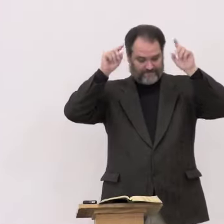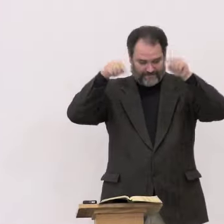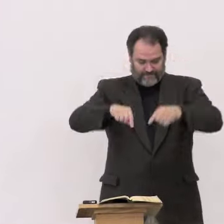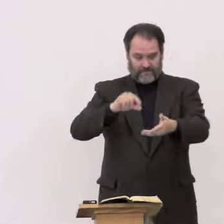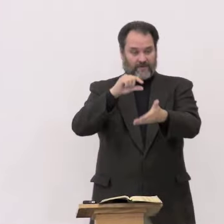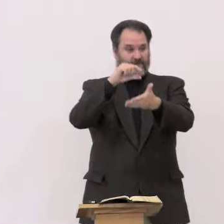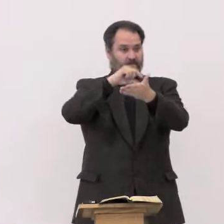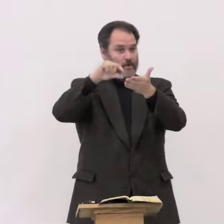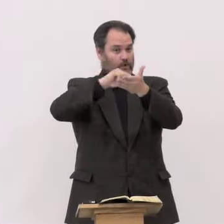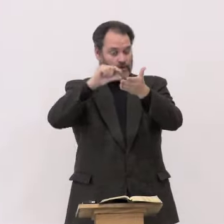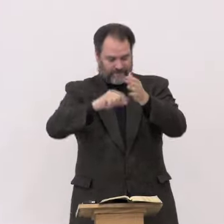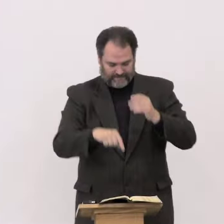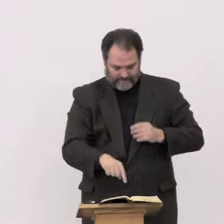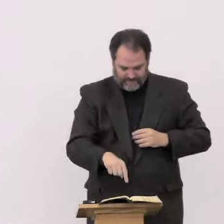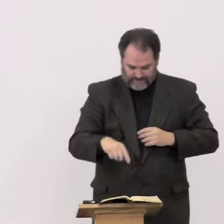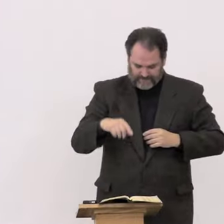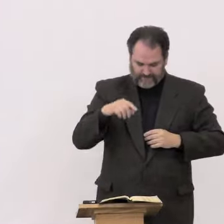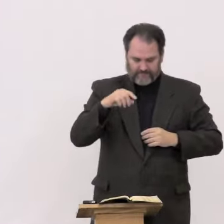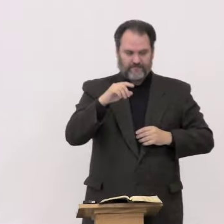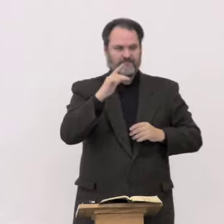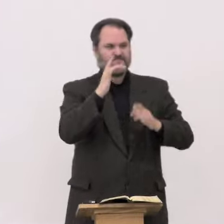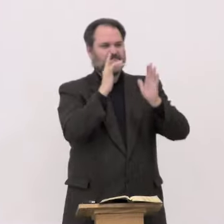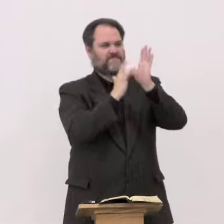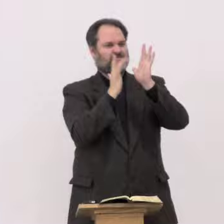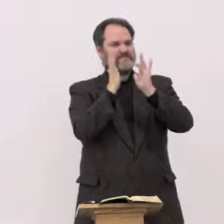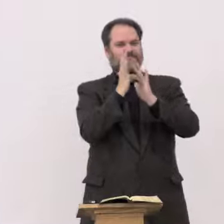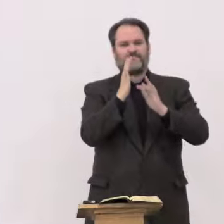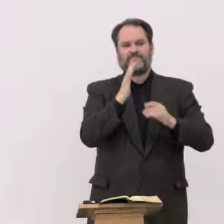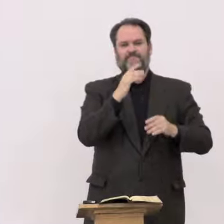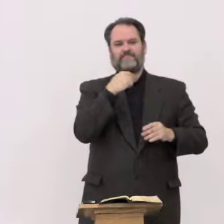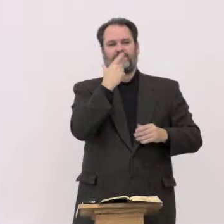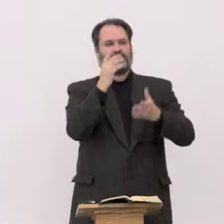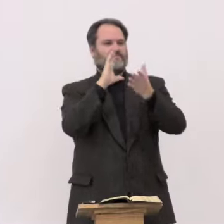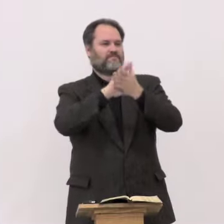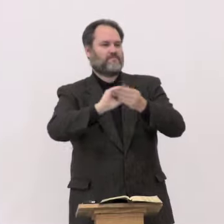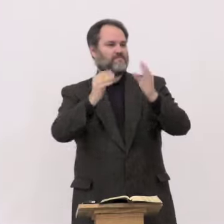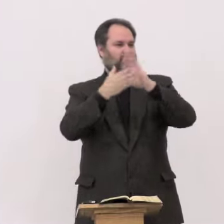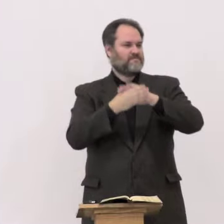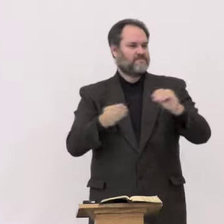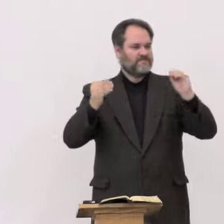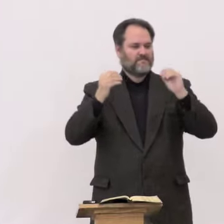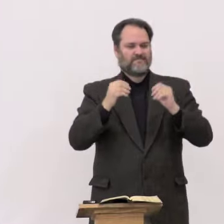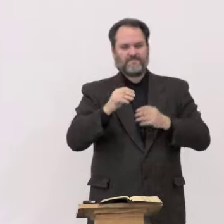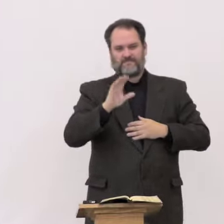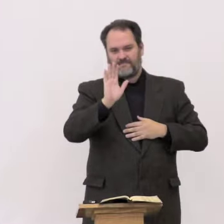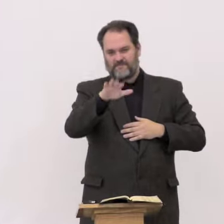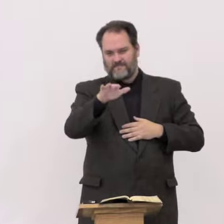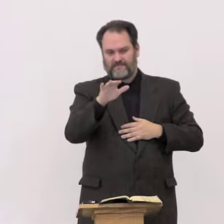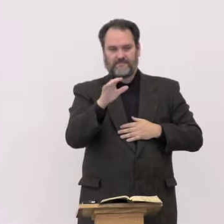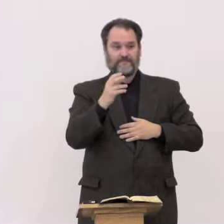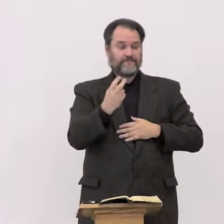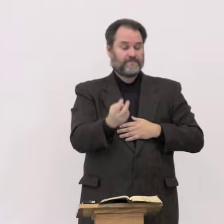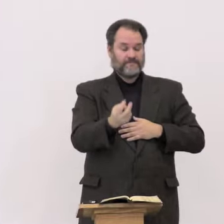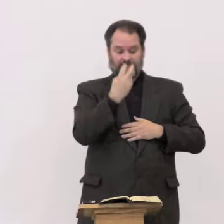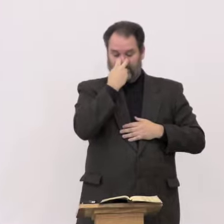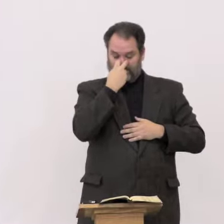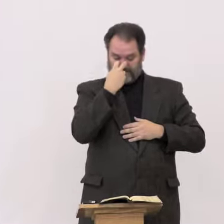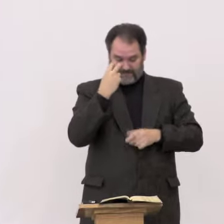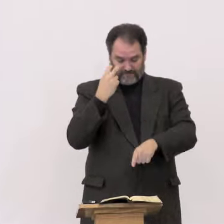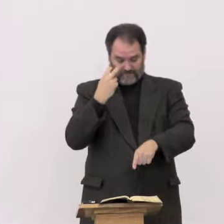Now, I'm gonna focus on a verse. And Jesus tells a story about the